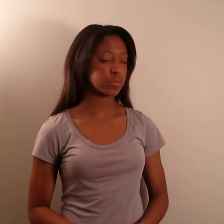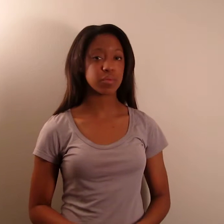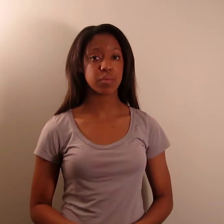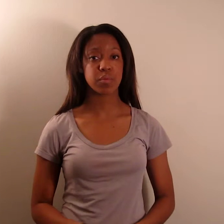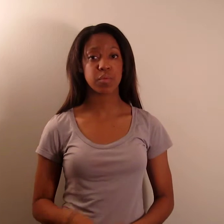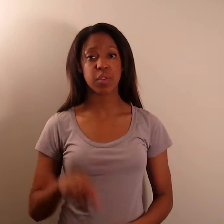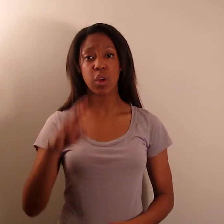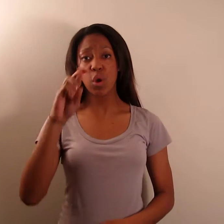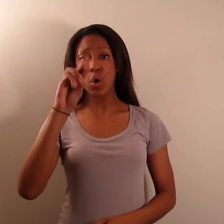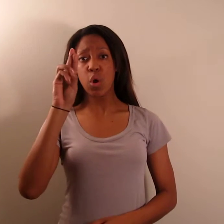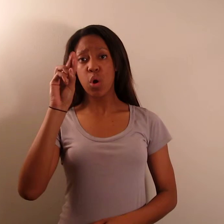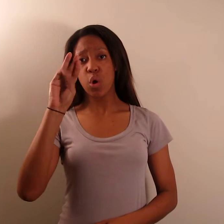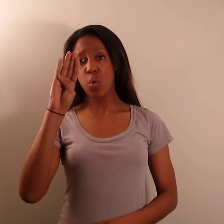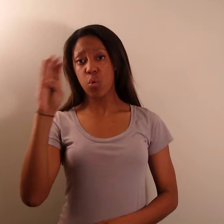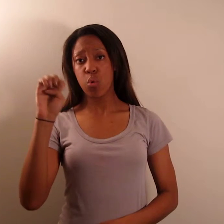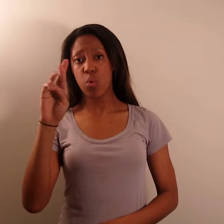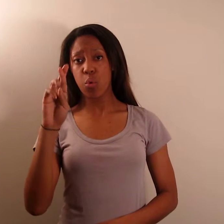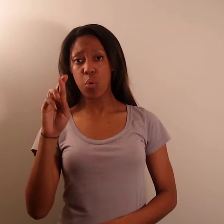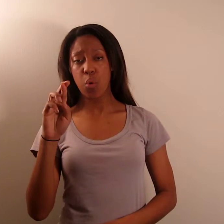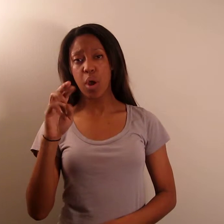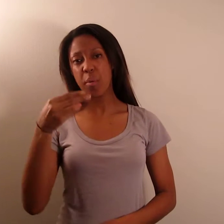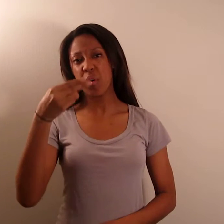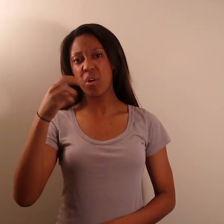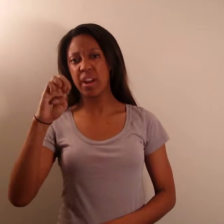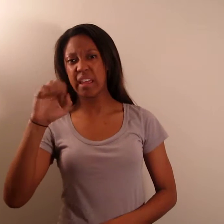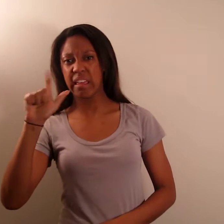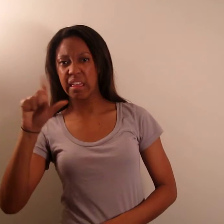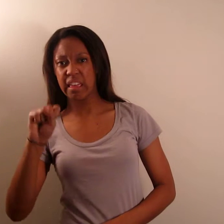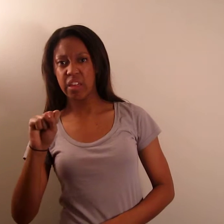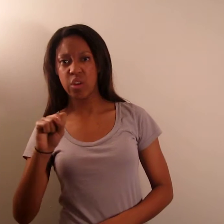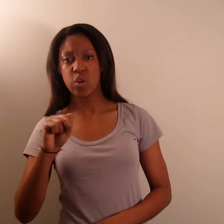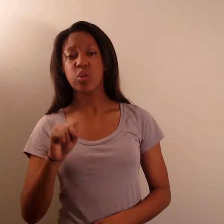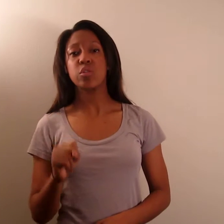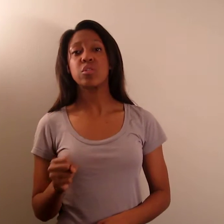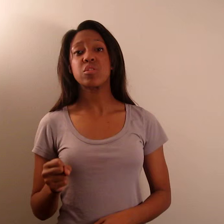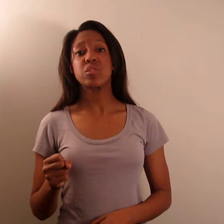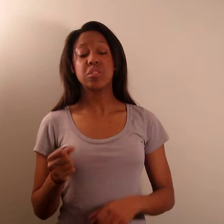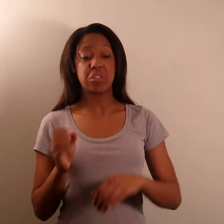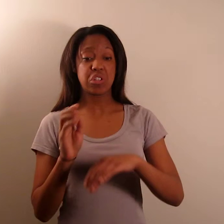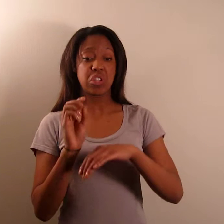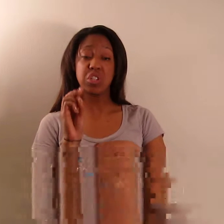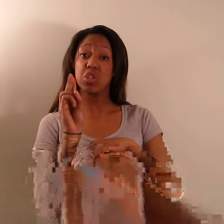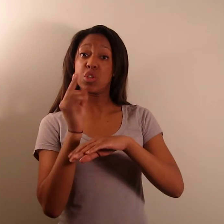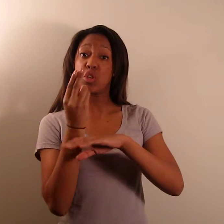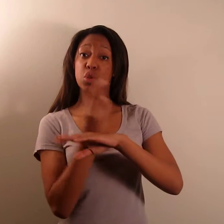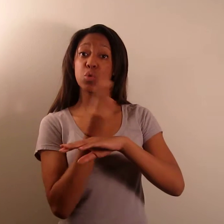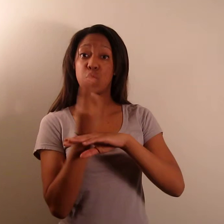heels had just come into use, and you rarely heard the foreman sneak up behind you, watching.